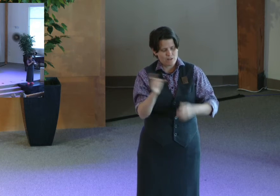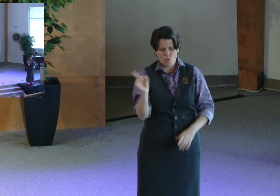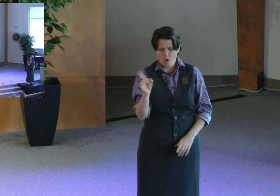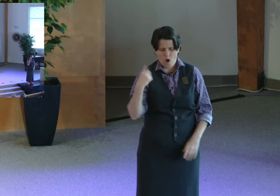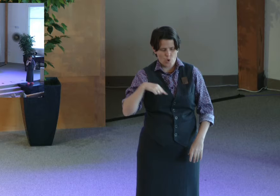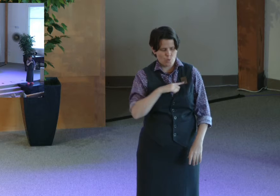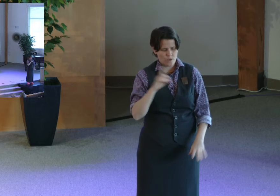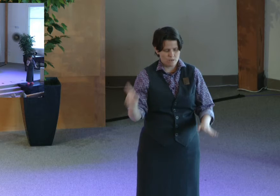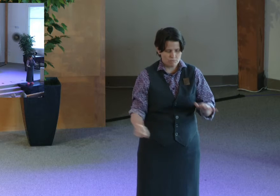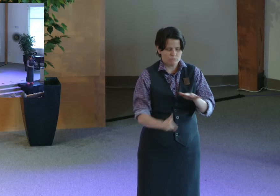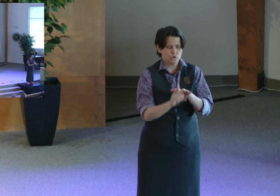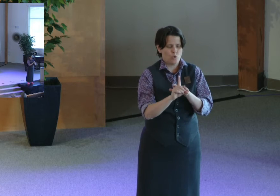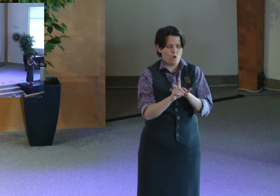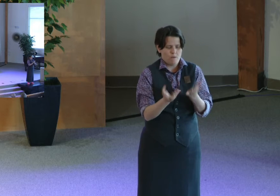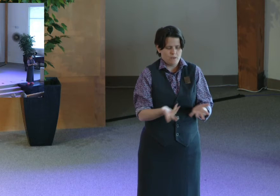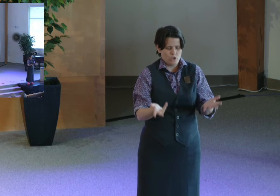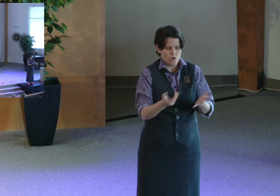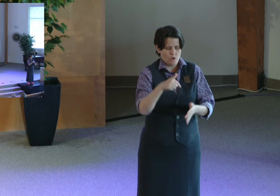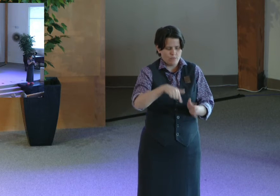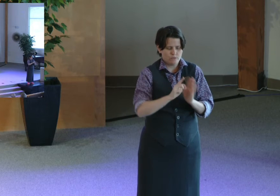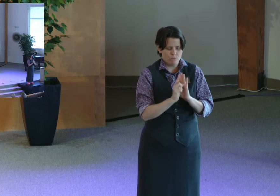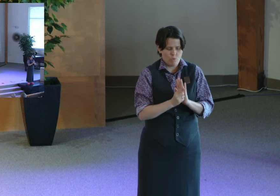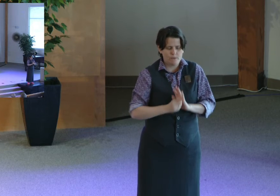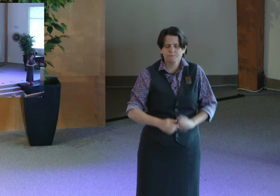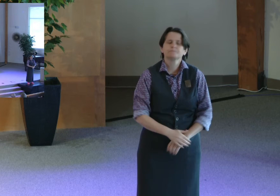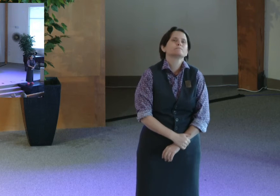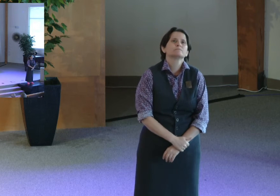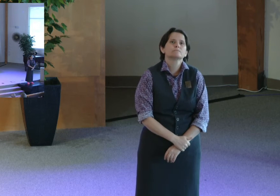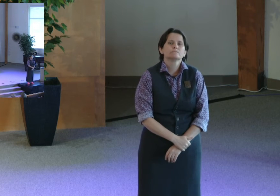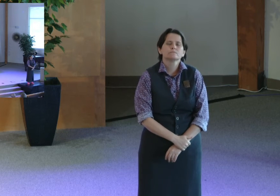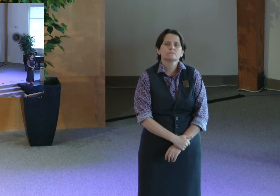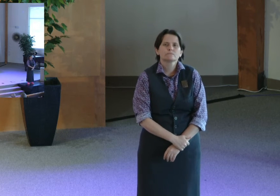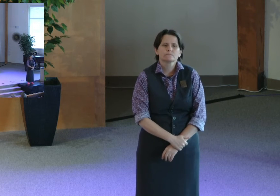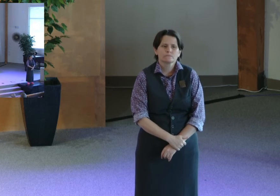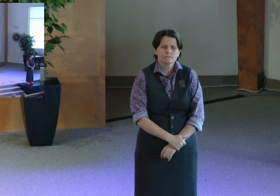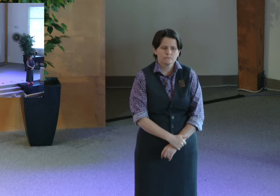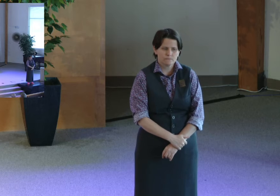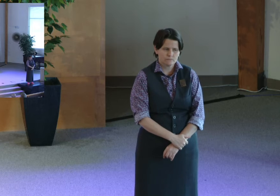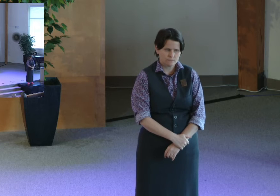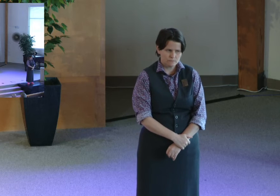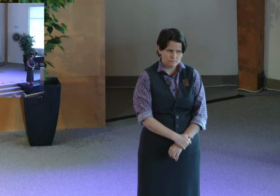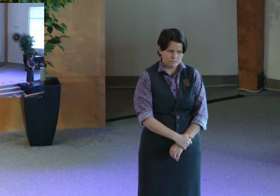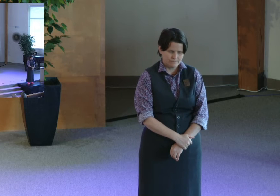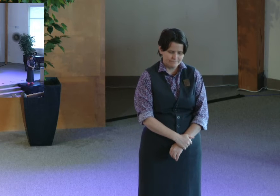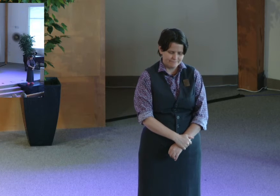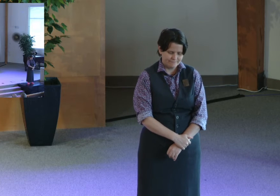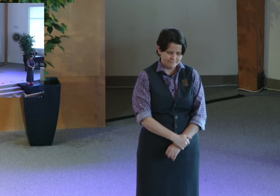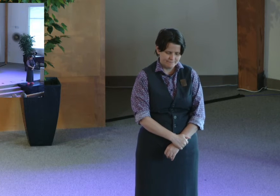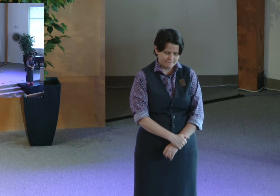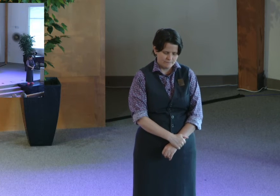And as we breathe into this energetic setting of love,